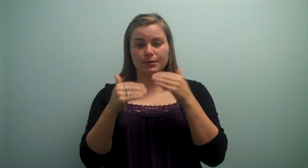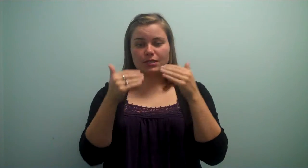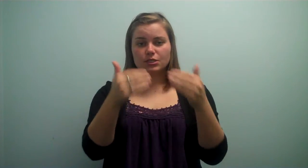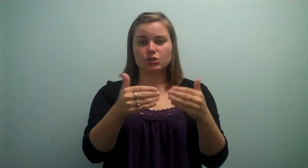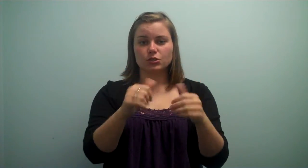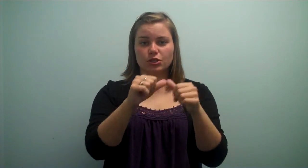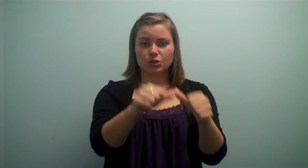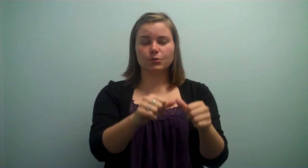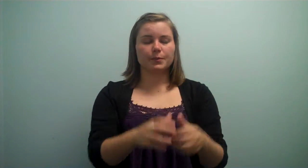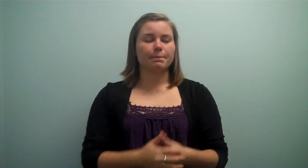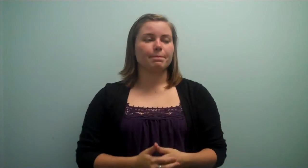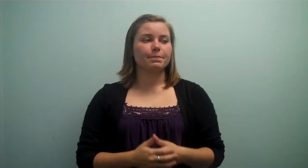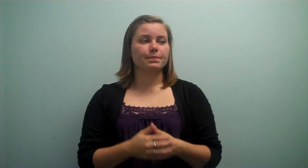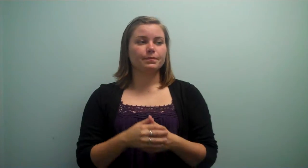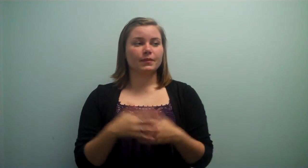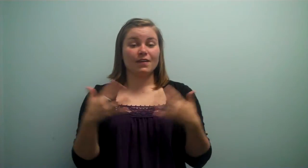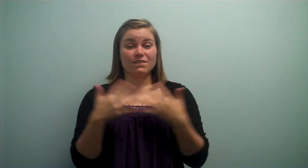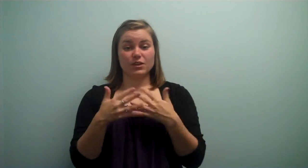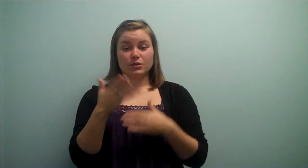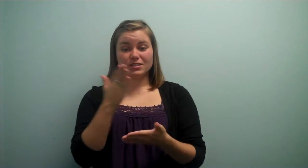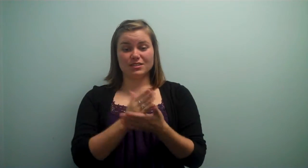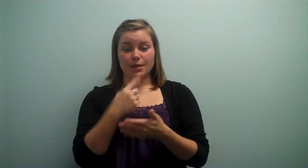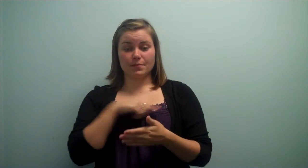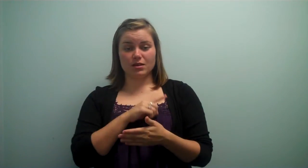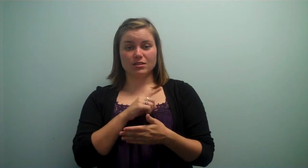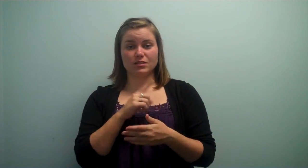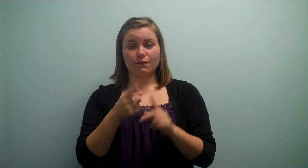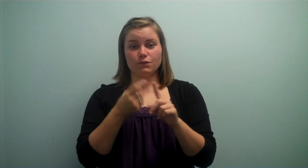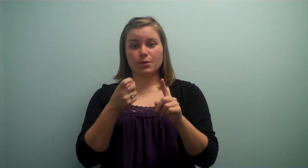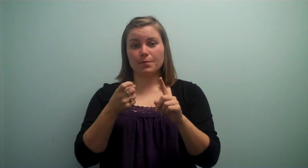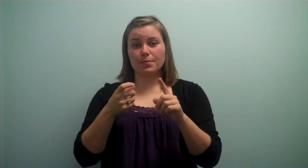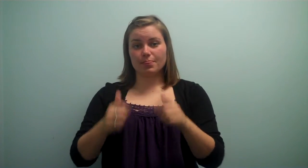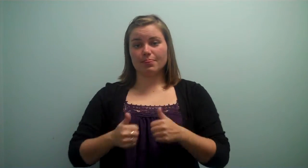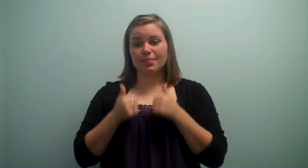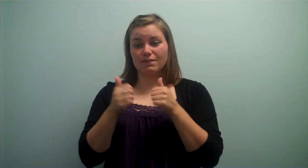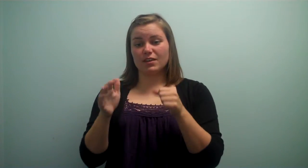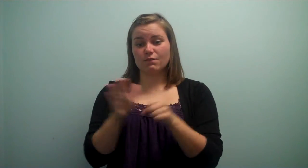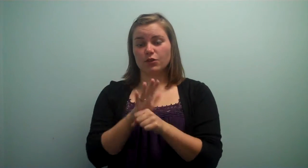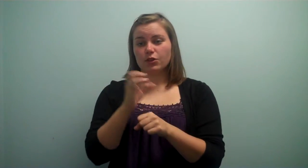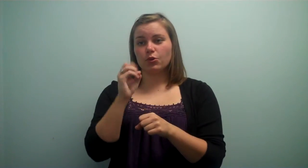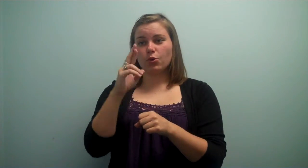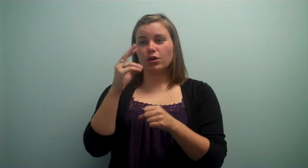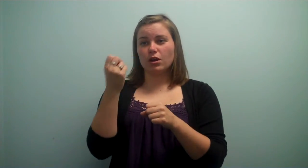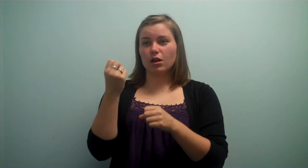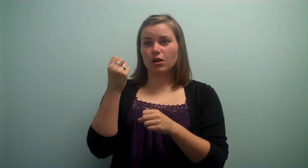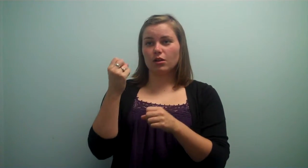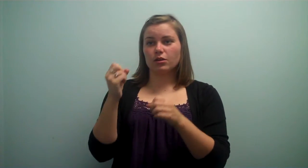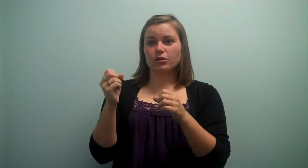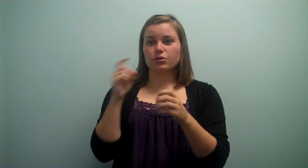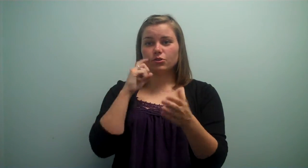us and to stop us from living fully or realizing our dreams. Well, what's the